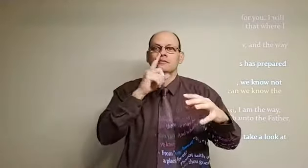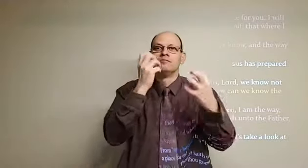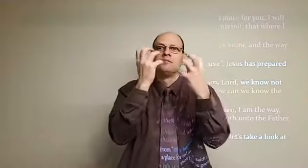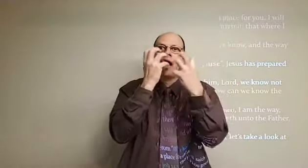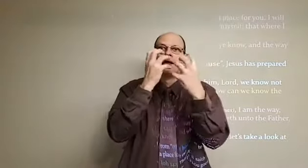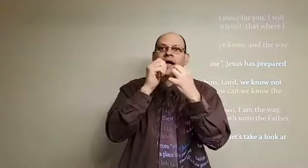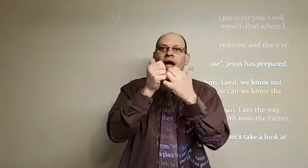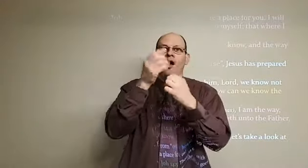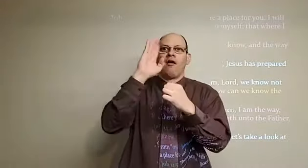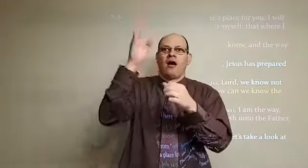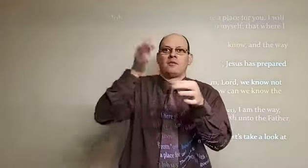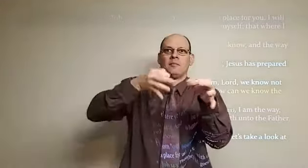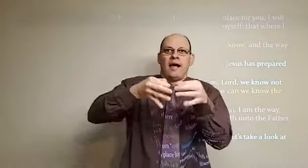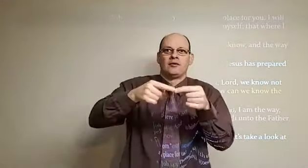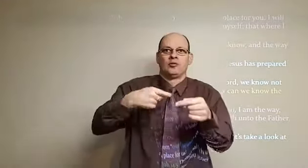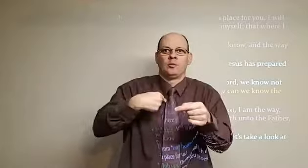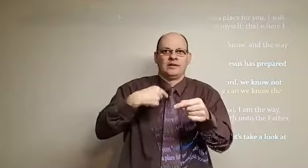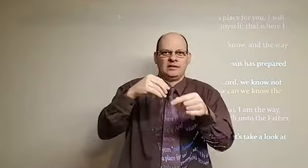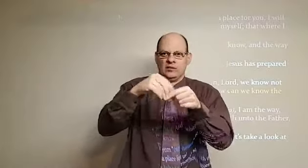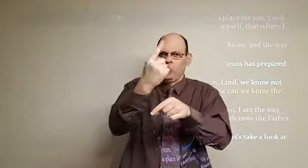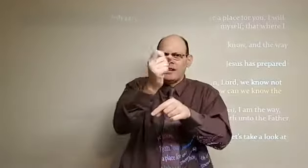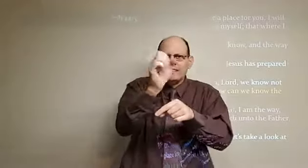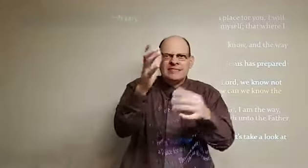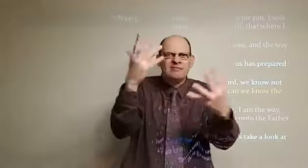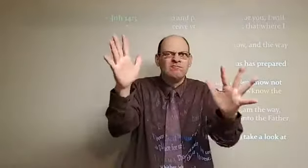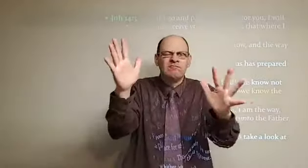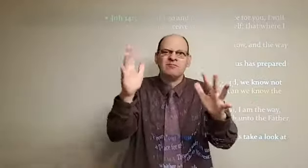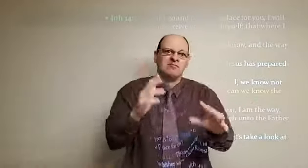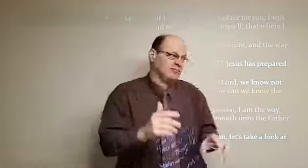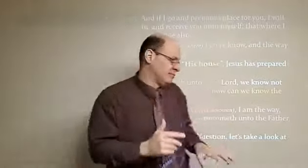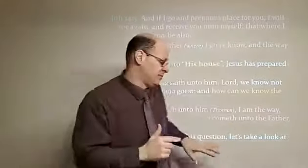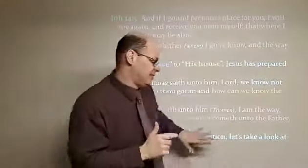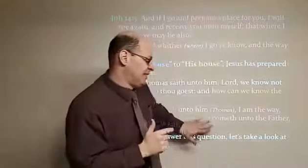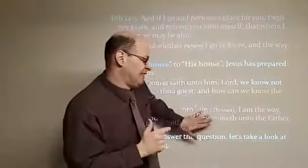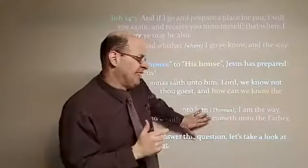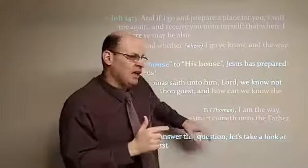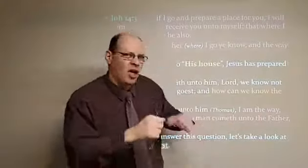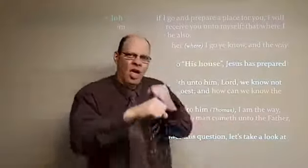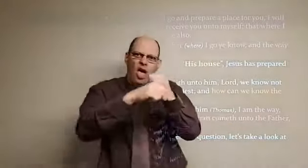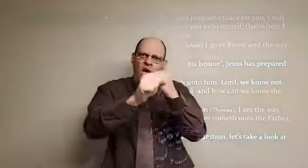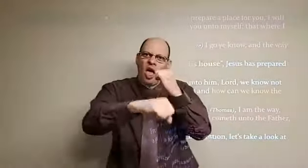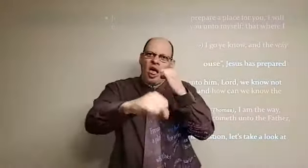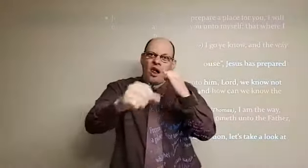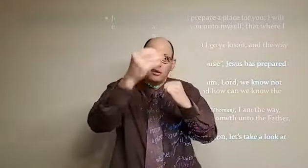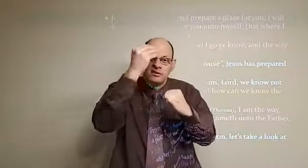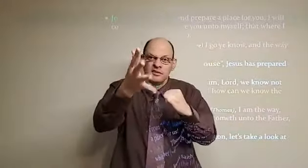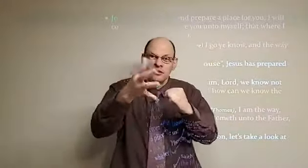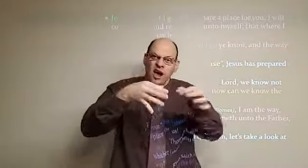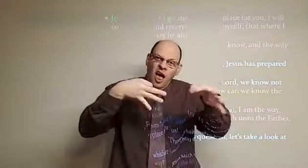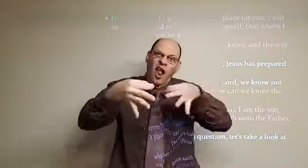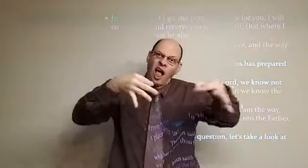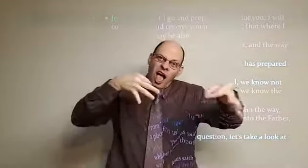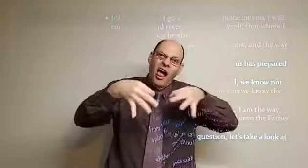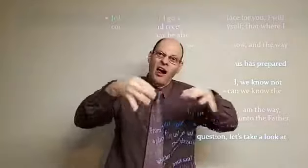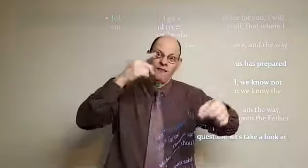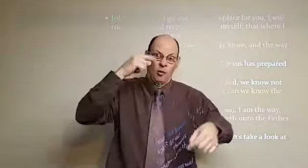it startled me and was amazed at how God did that just like one second it just was instant you know I had